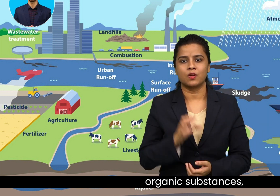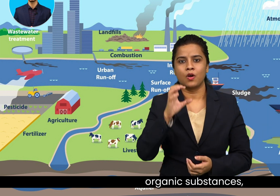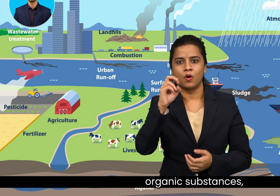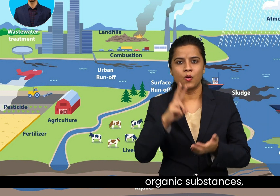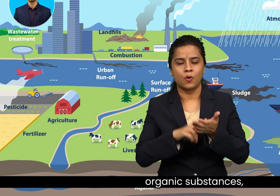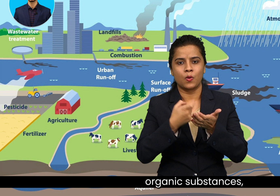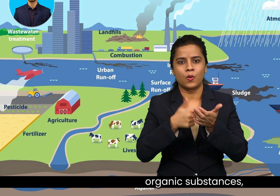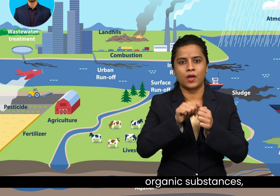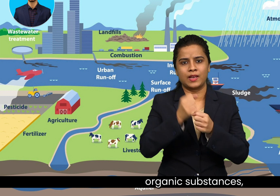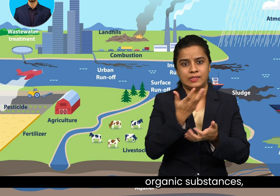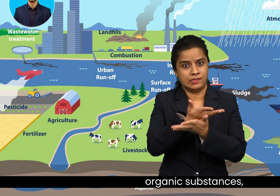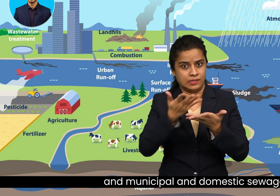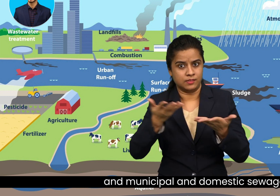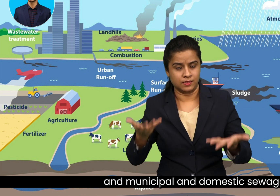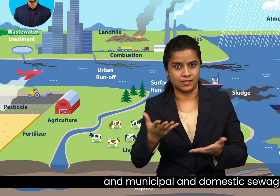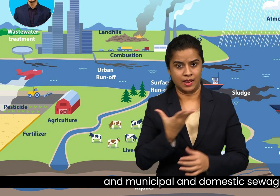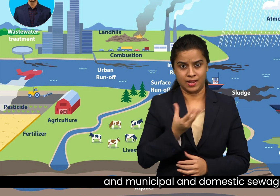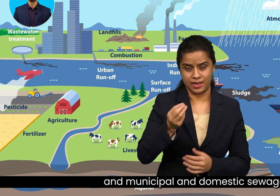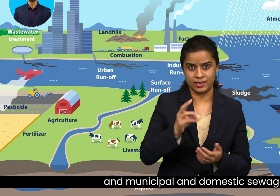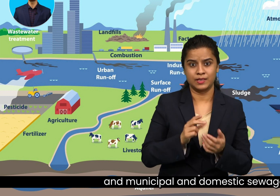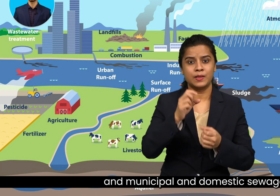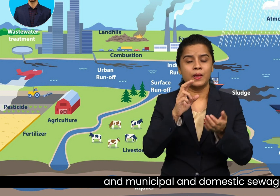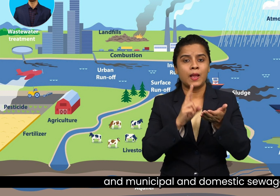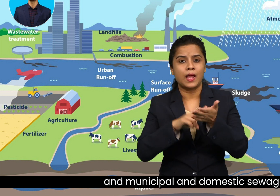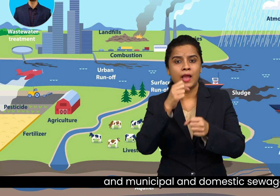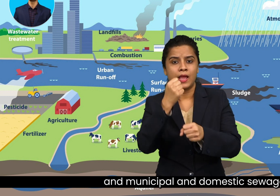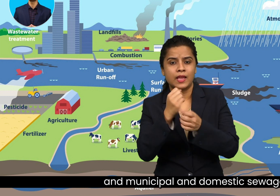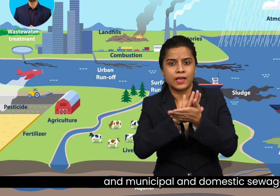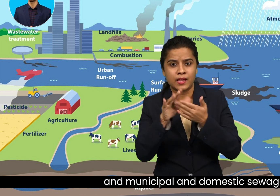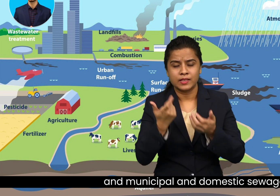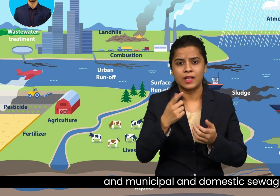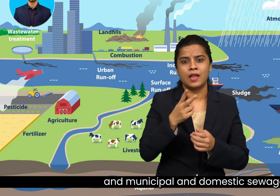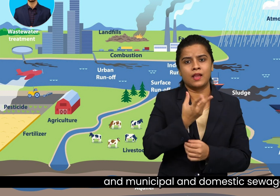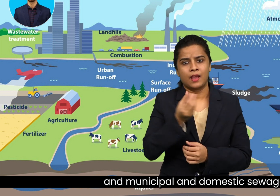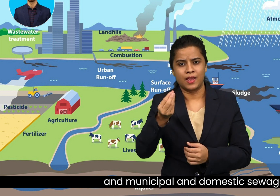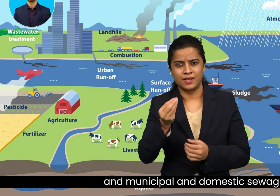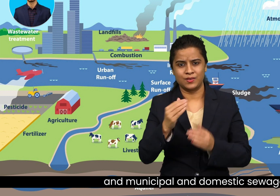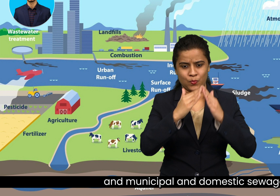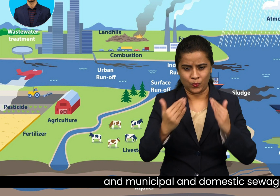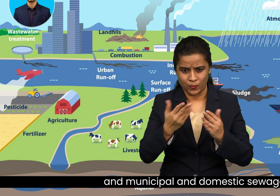organic substances, and municipal and domestic sewage.